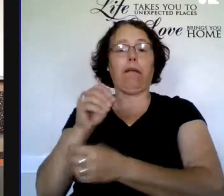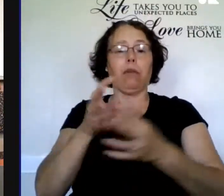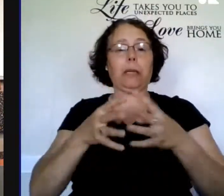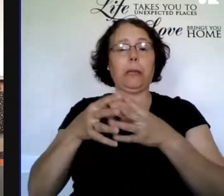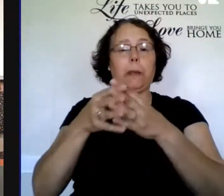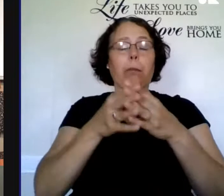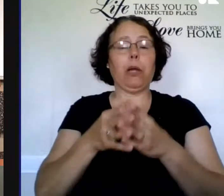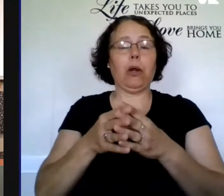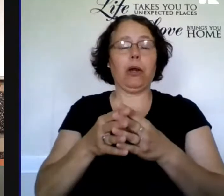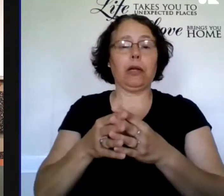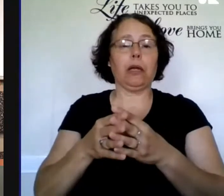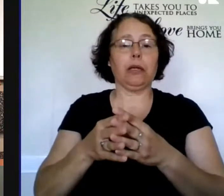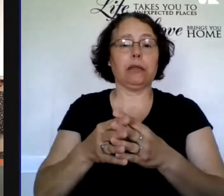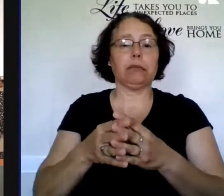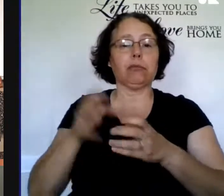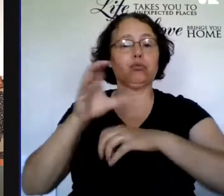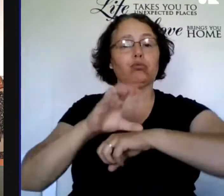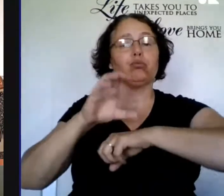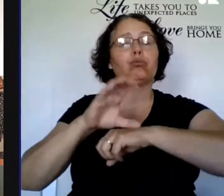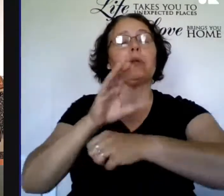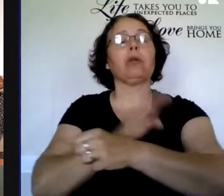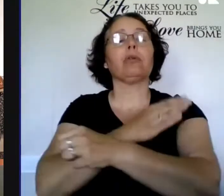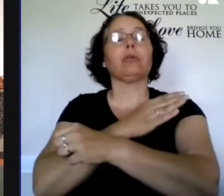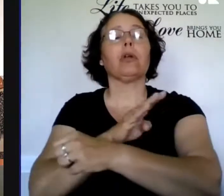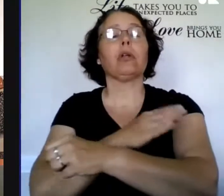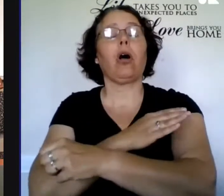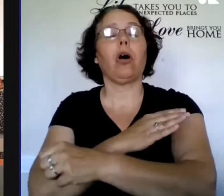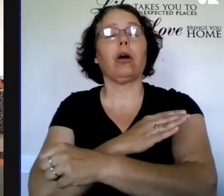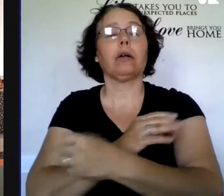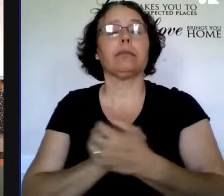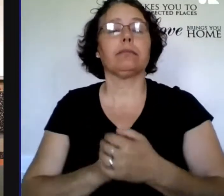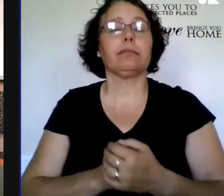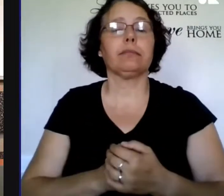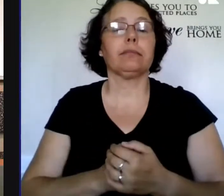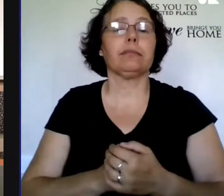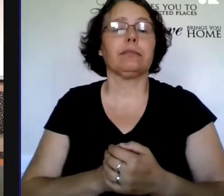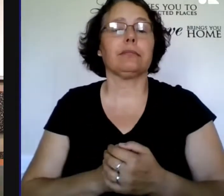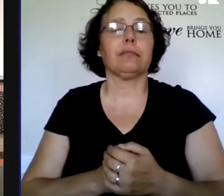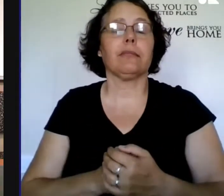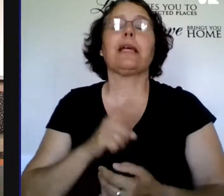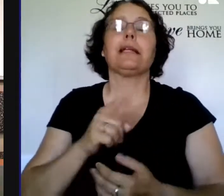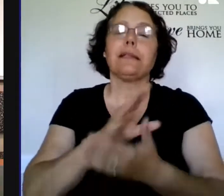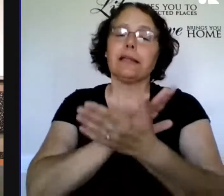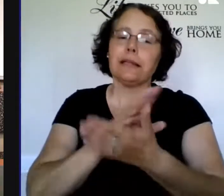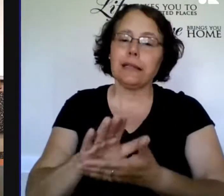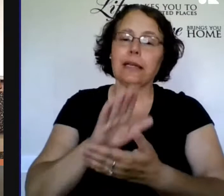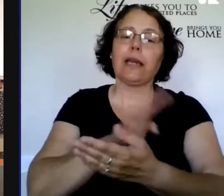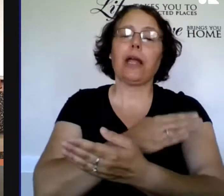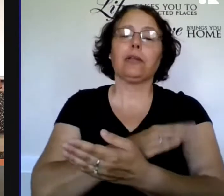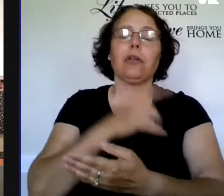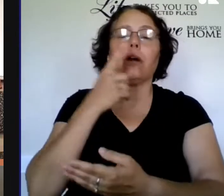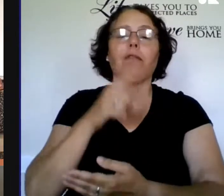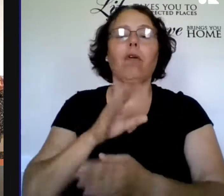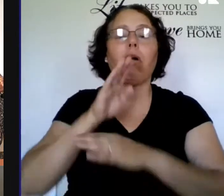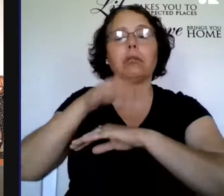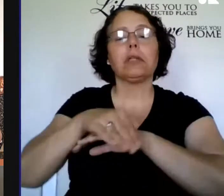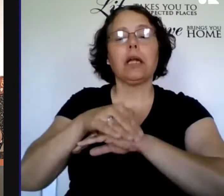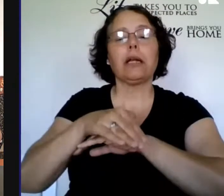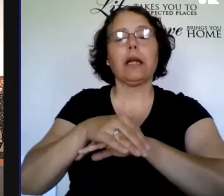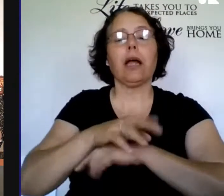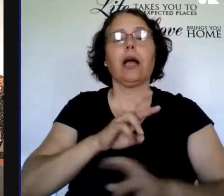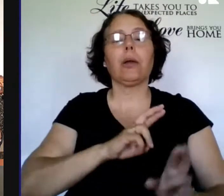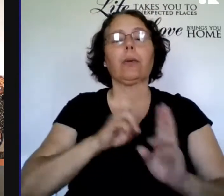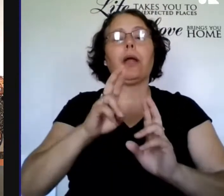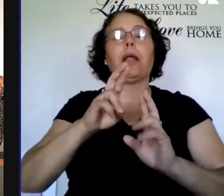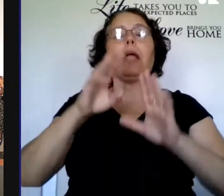that before. So this is a fun song that's very calming at nighttime. And this is called